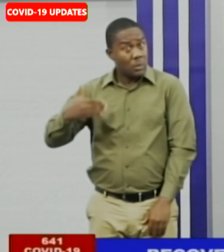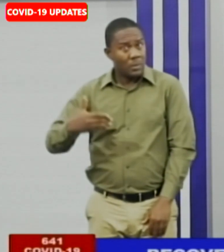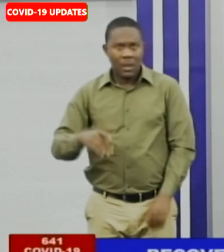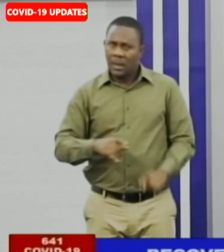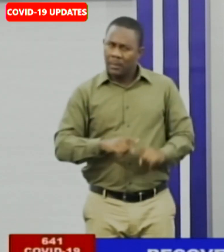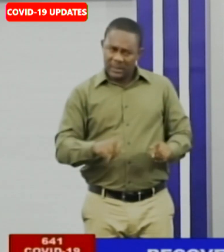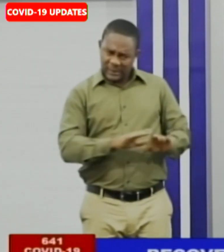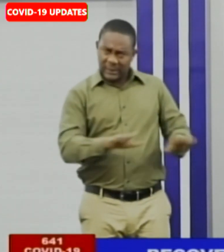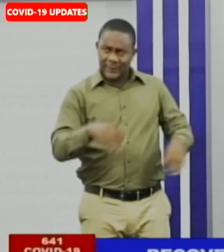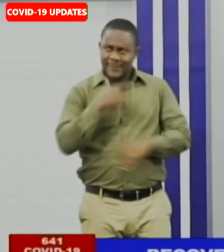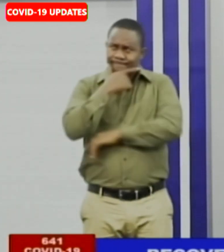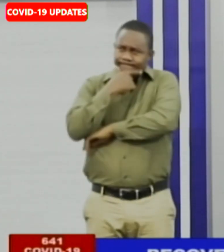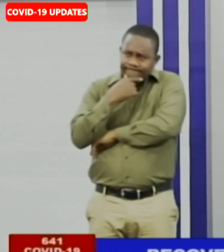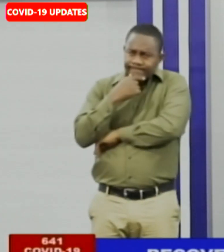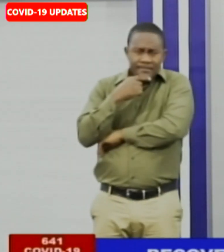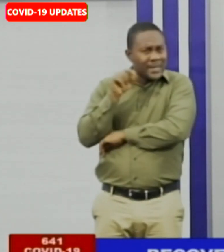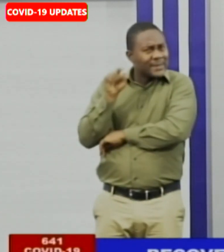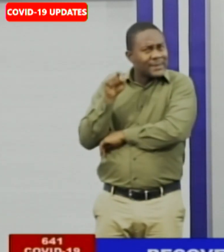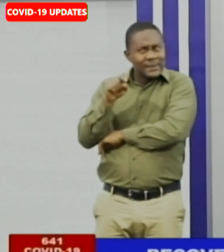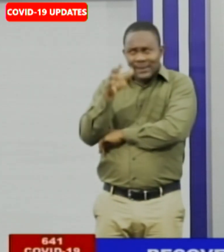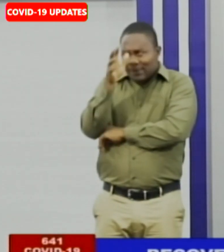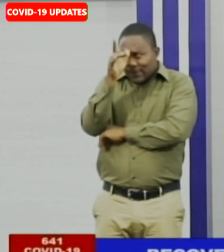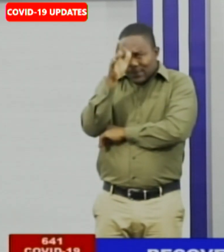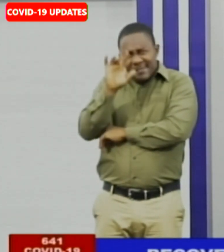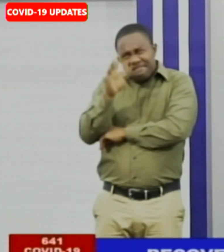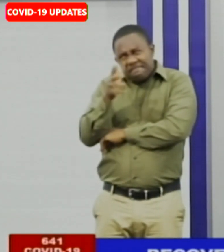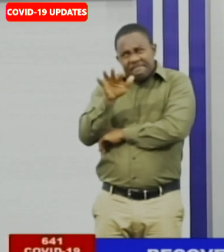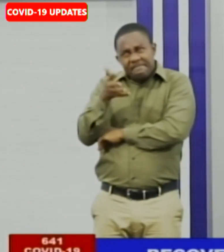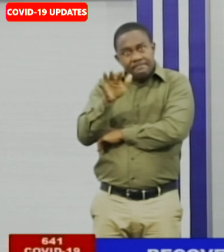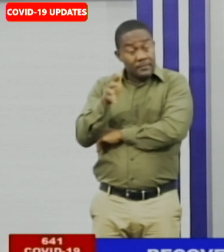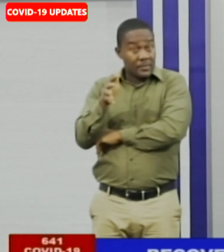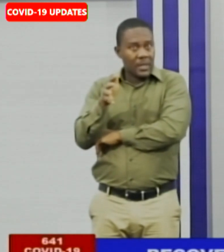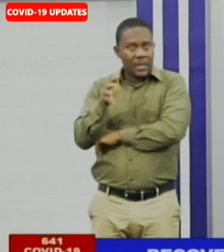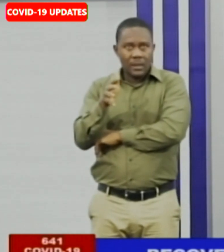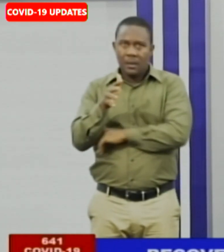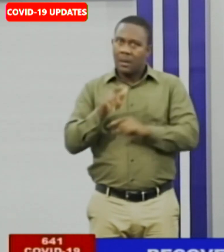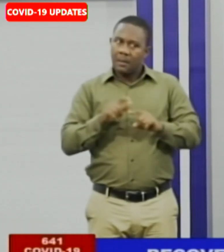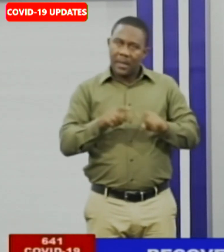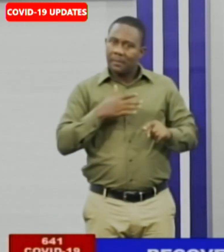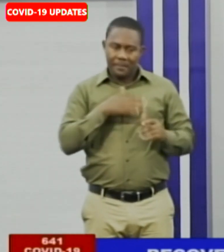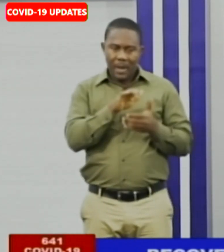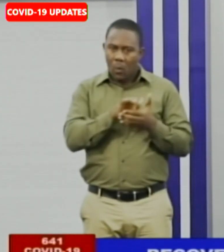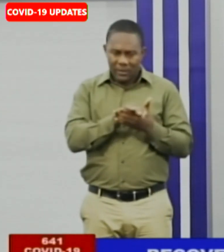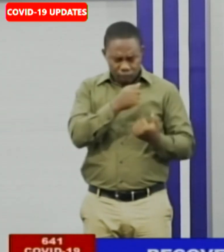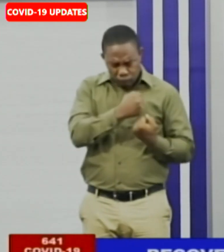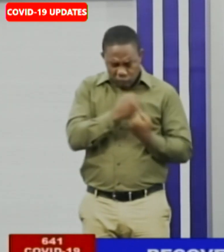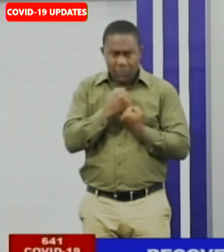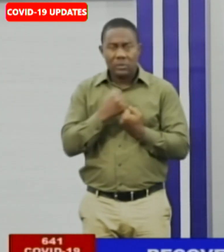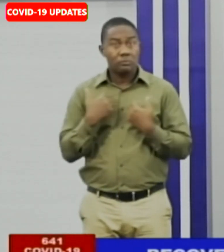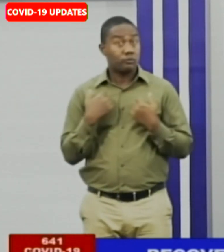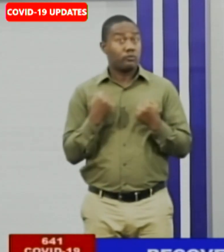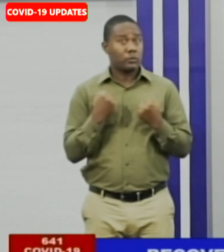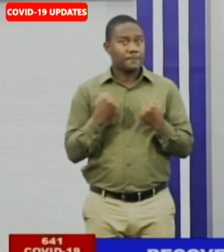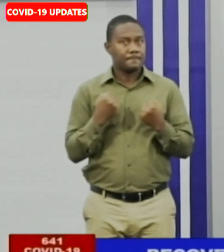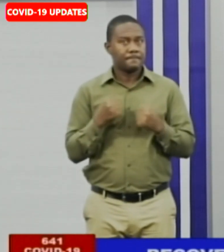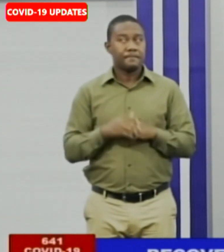suspicious, but all the same, my wife was strongly behind me. She helped me, and the gentleman said they will